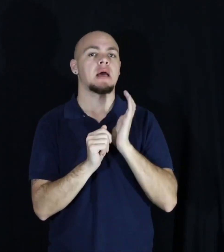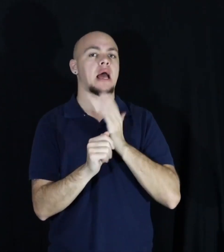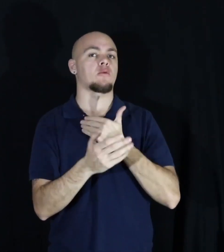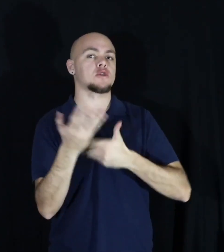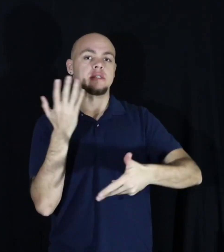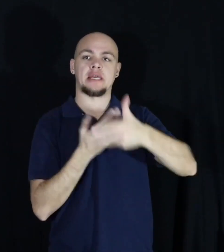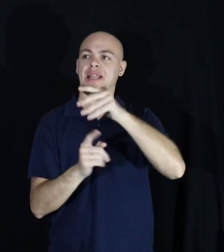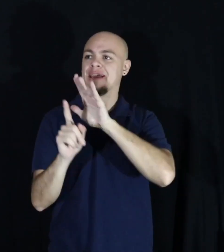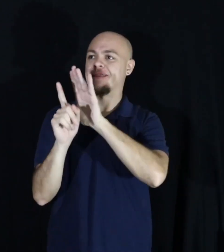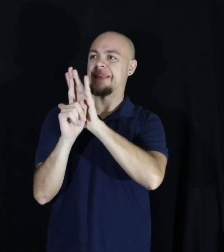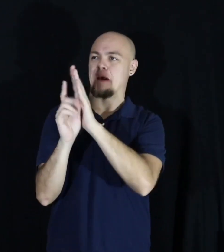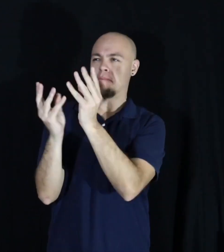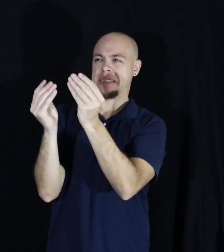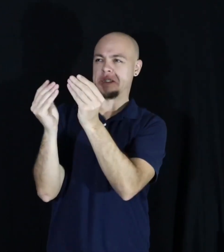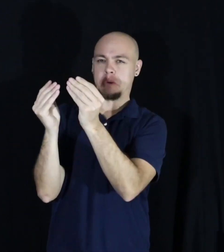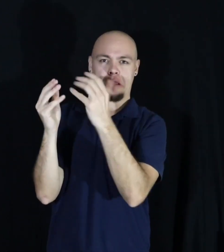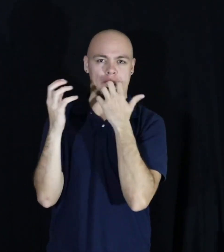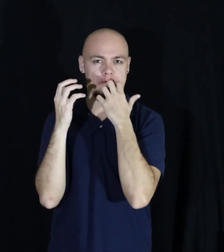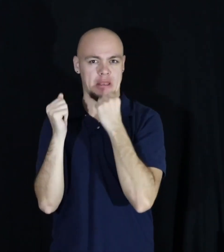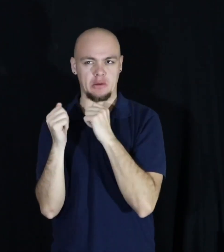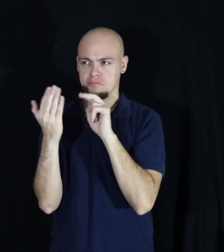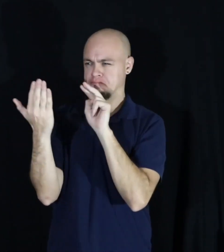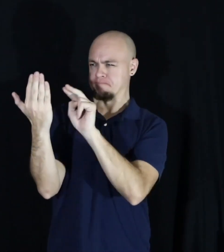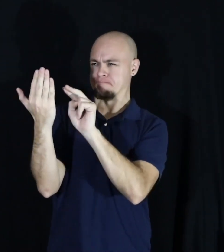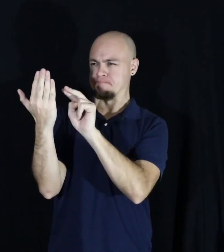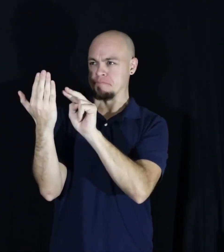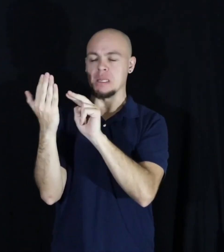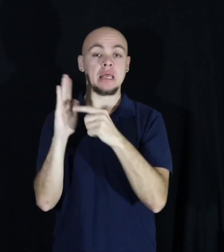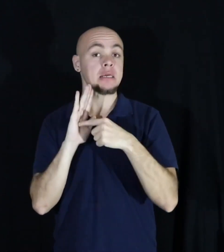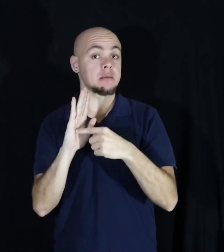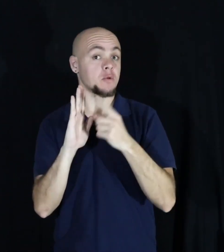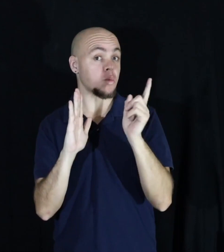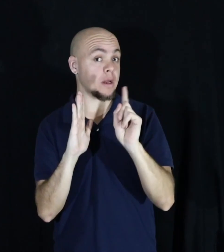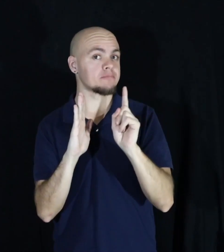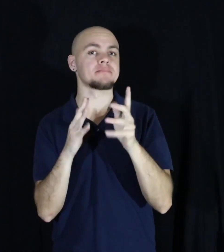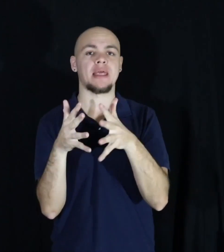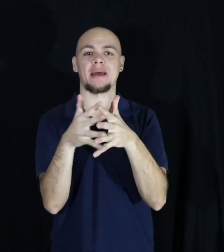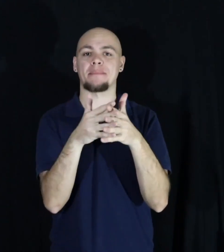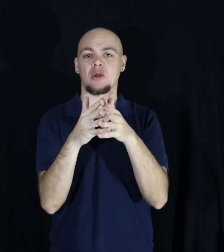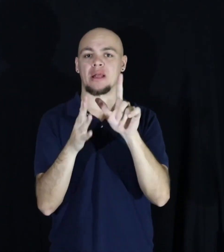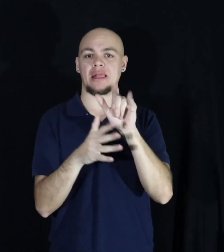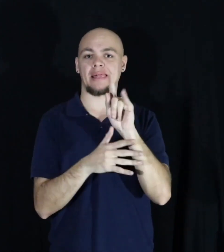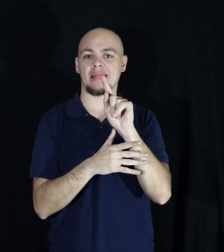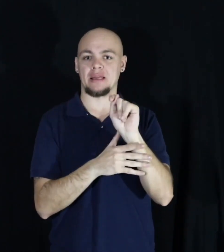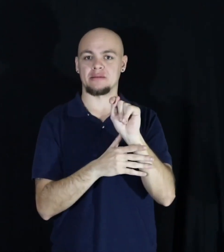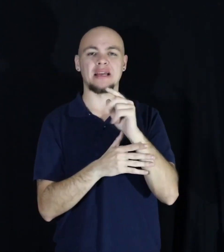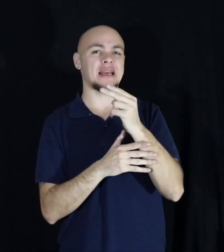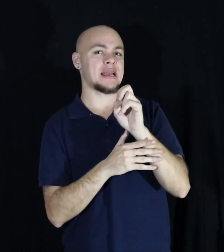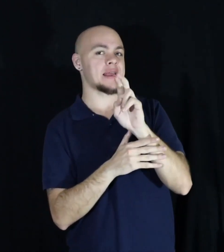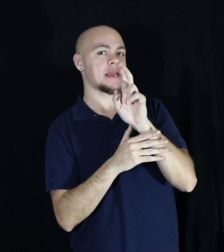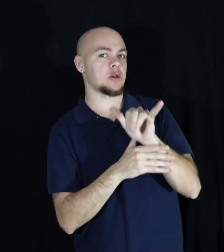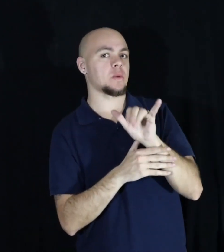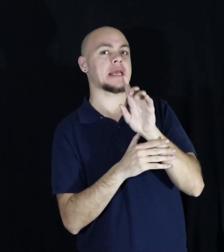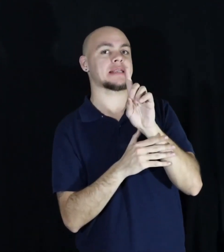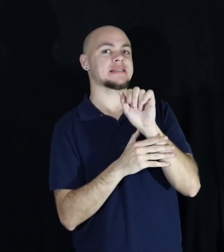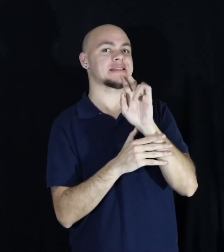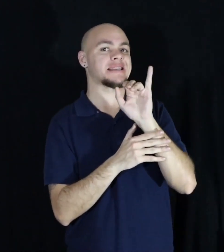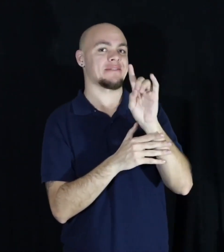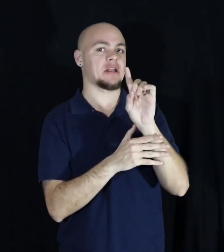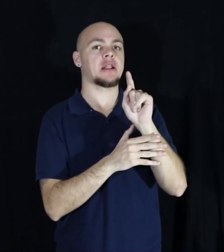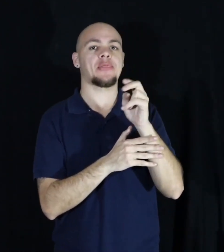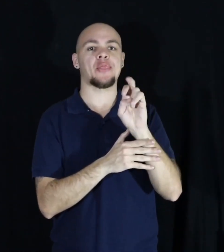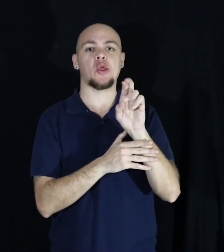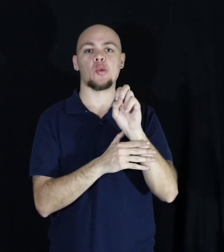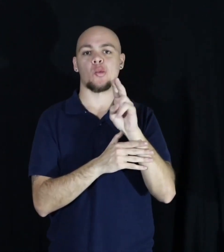society. A great example of this actually comes from American literature, from Henry David Thoreau, who retreated